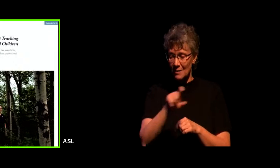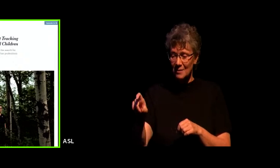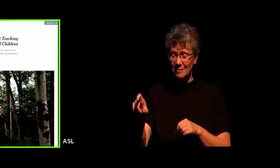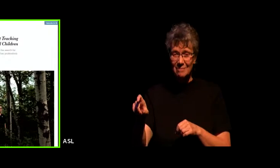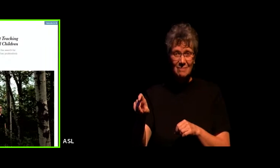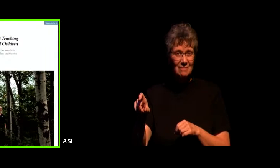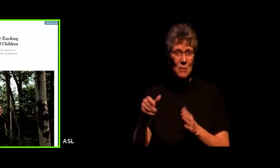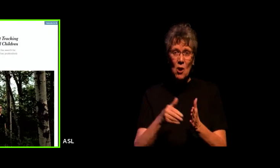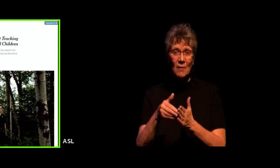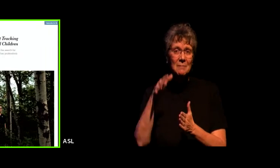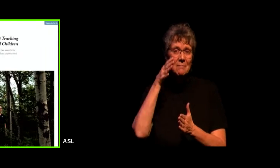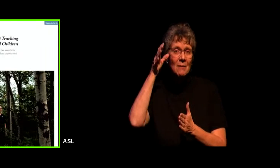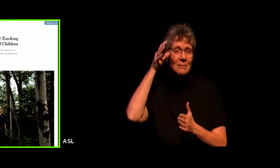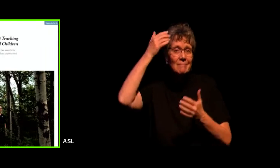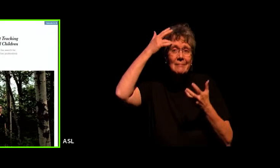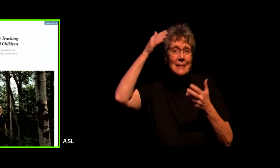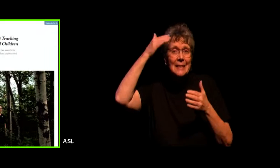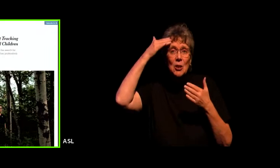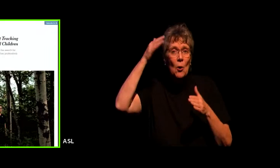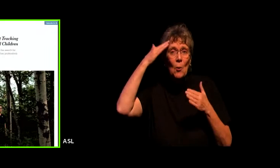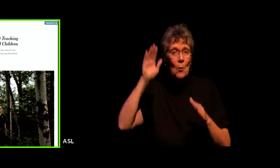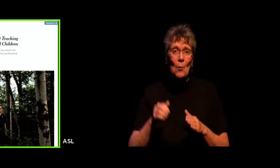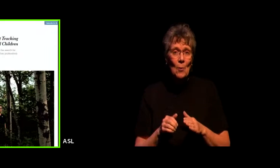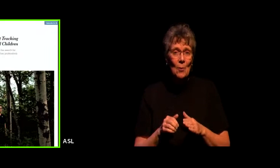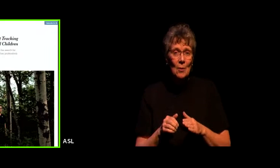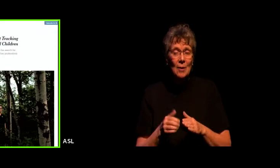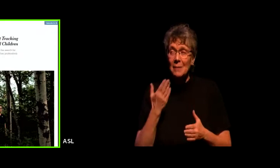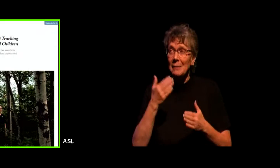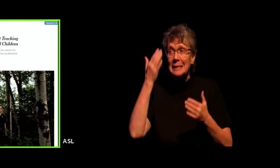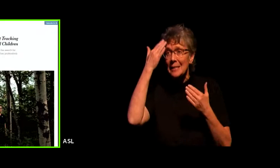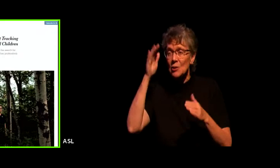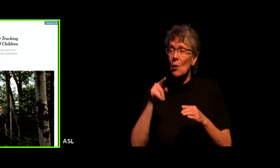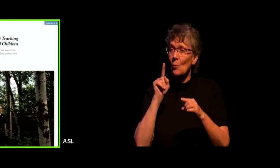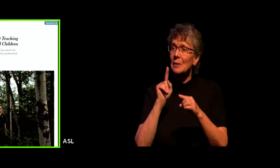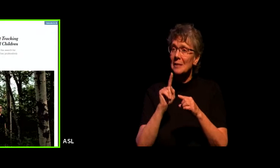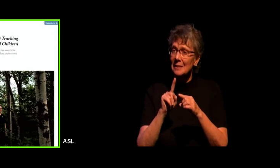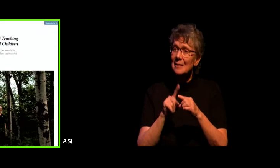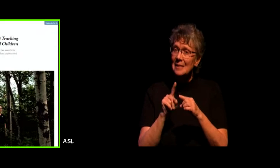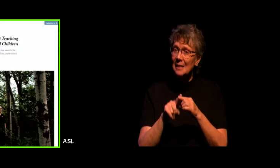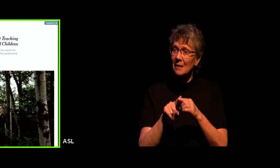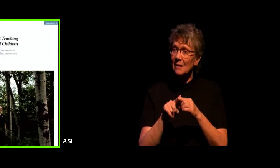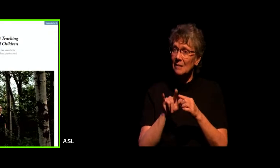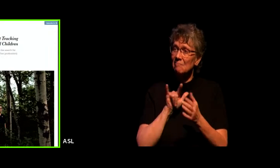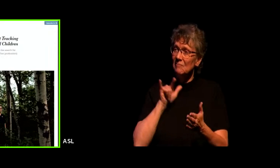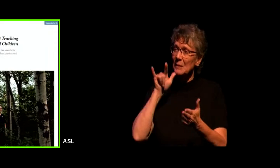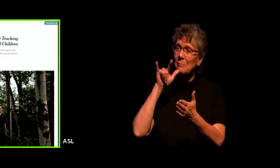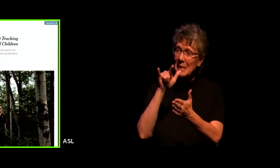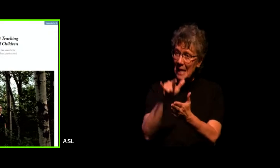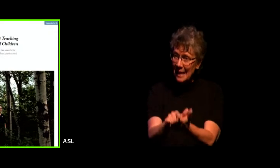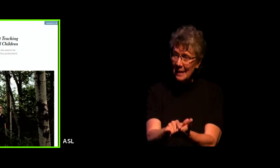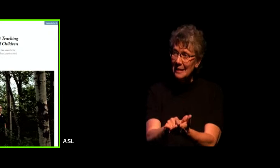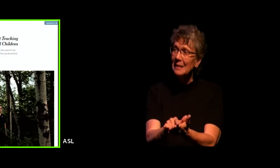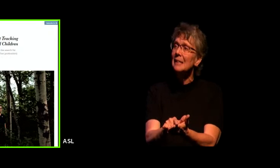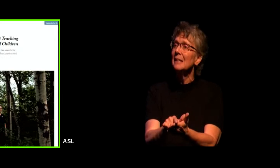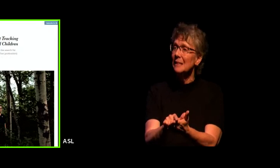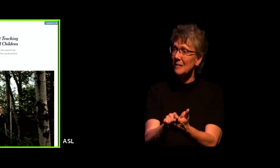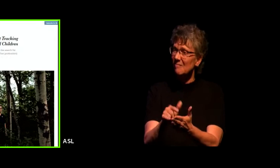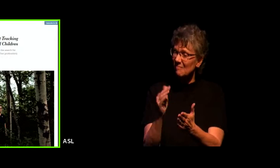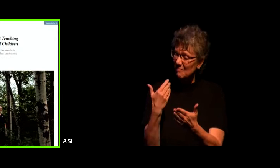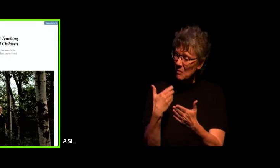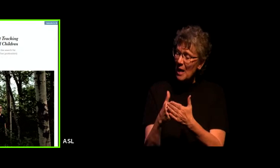They just found out when their children didn't get off the plane or the boat or come home. So the pain of this loss is so great.